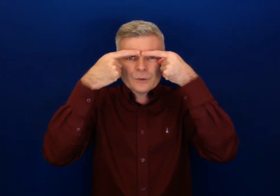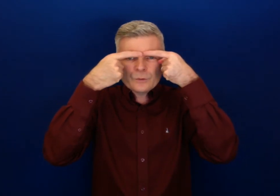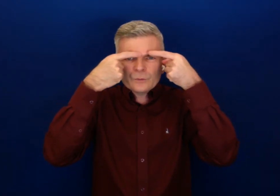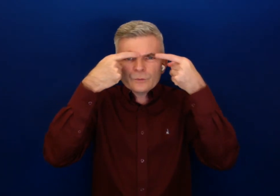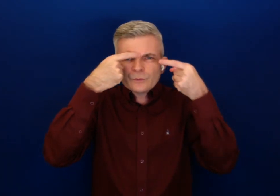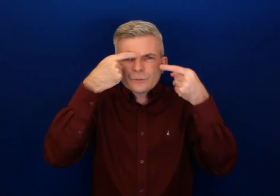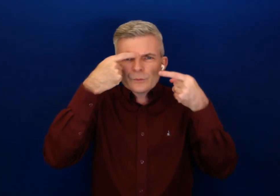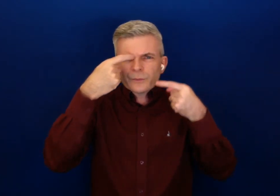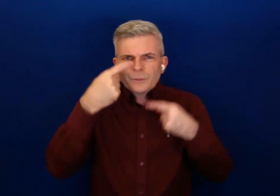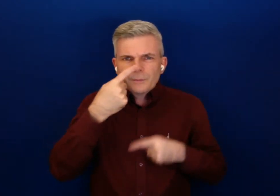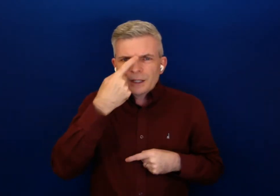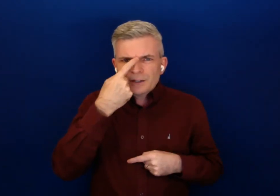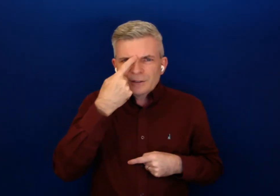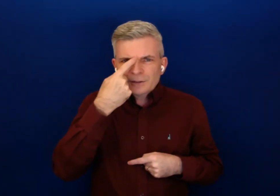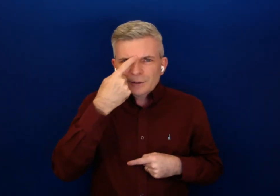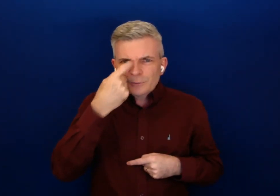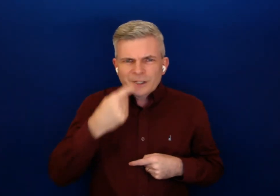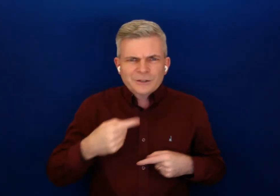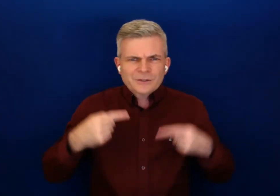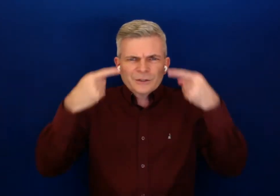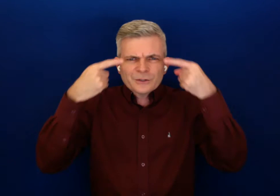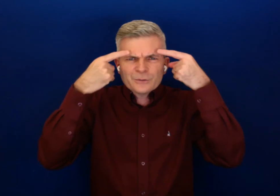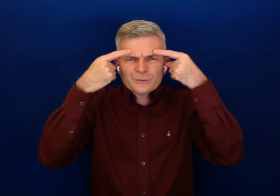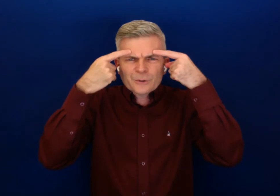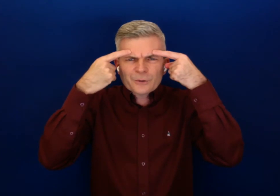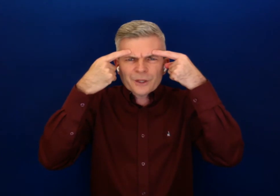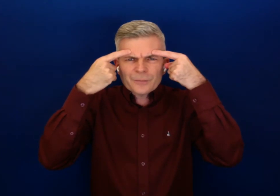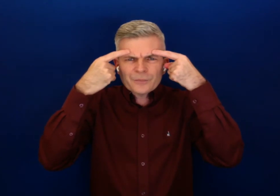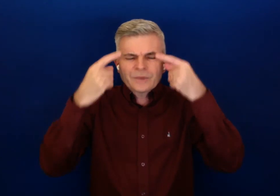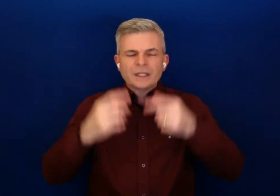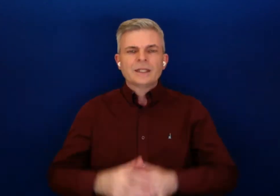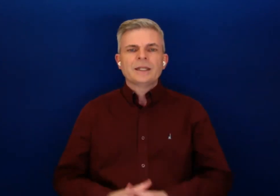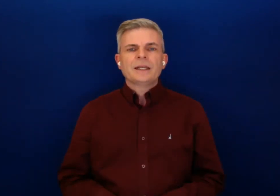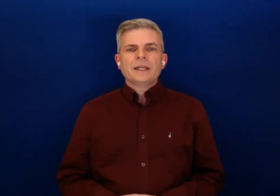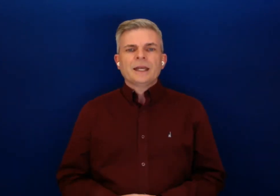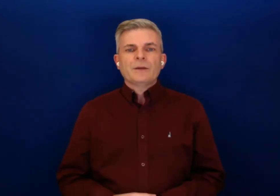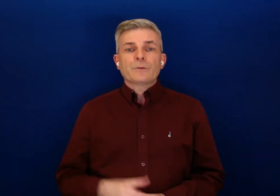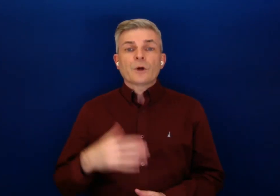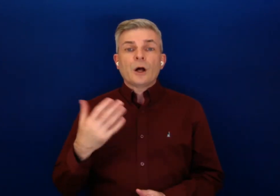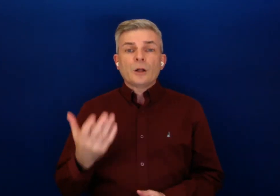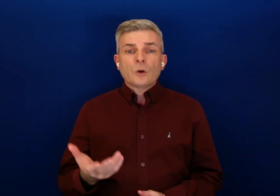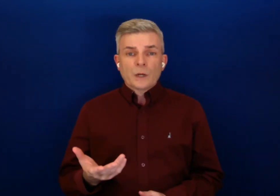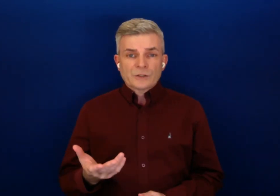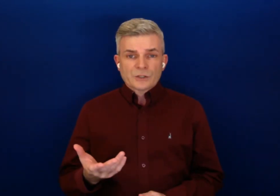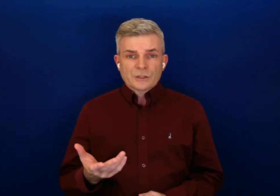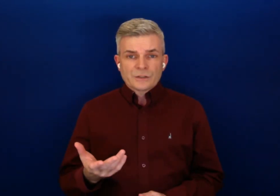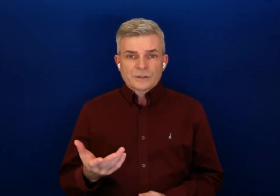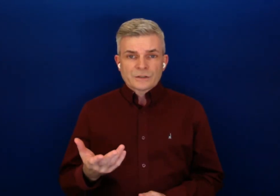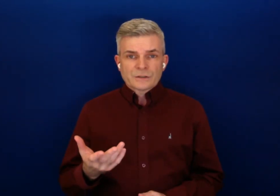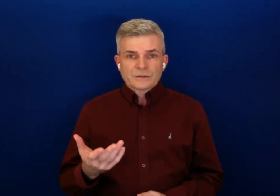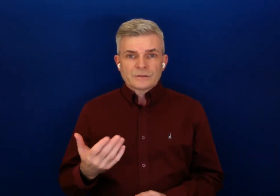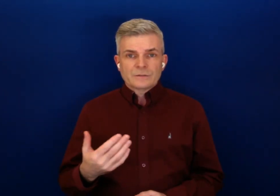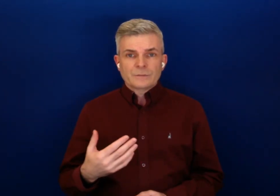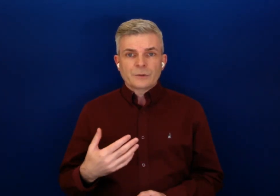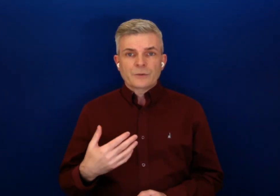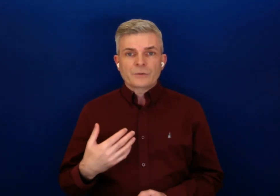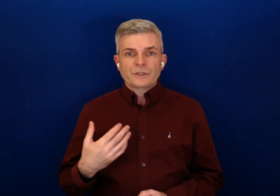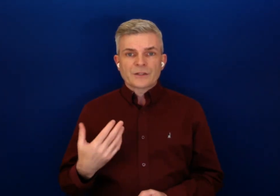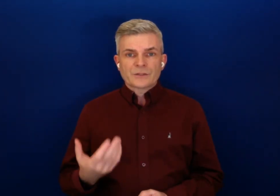you make these little wrinkles there, you furrow them. And for all questions, both yes, no,